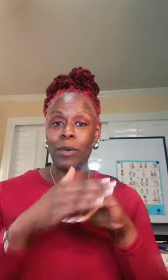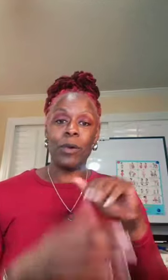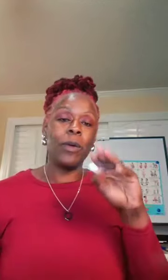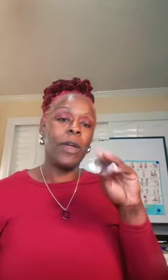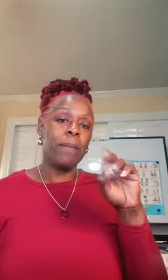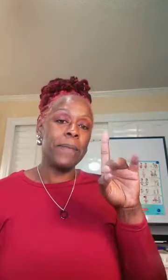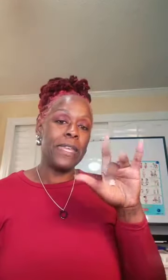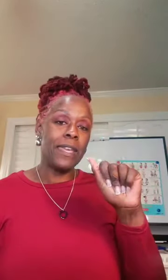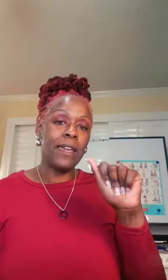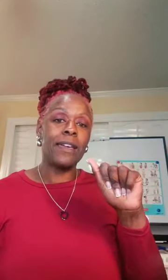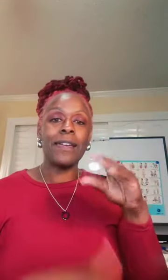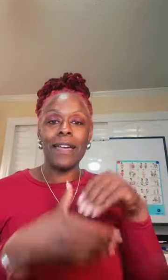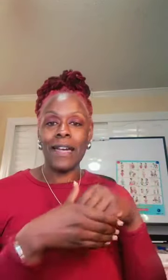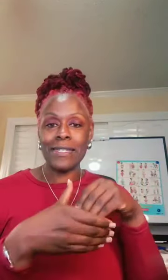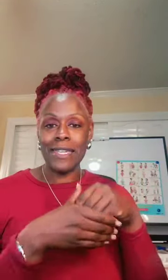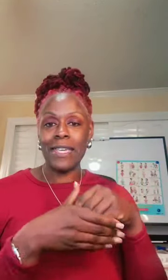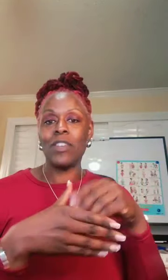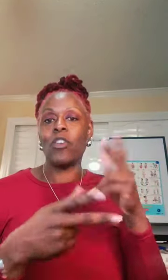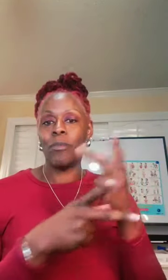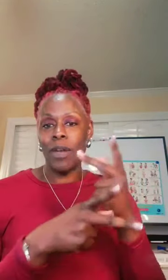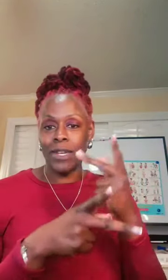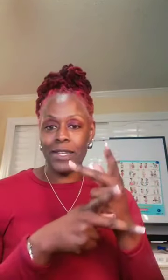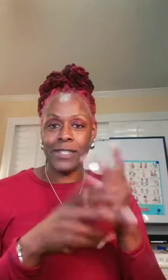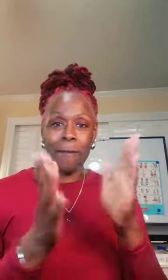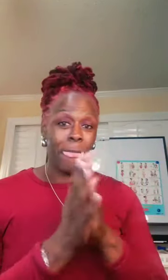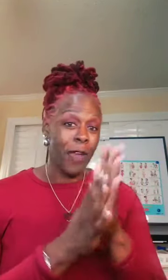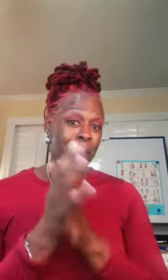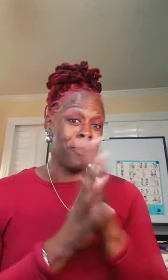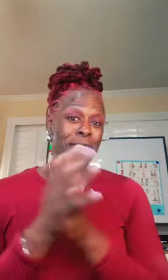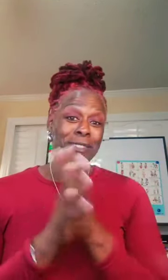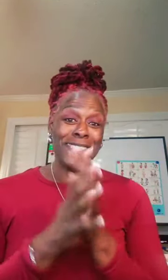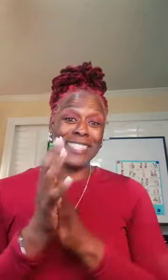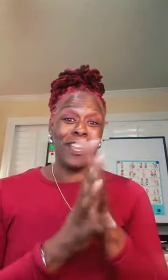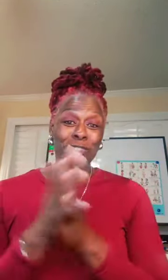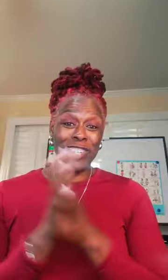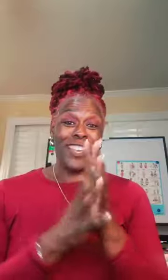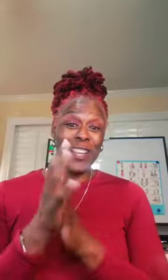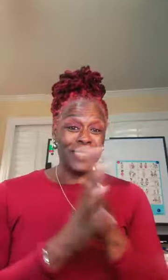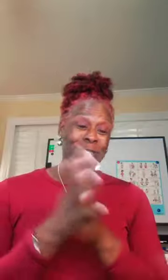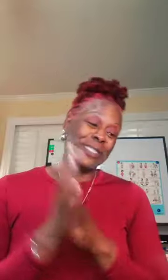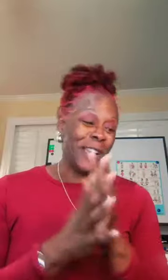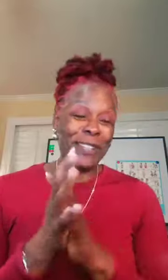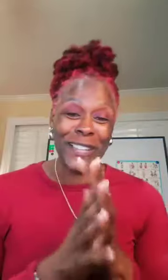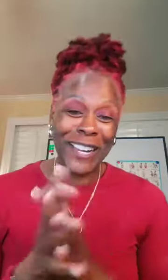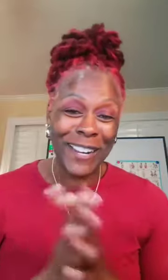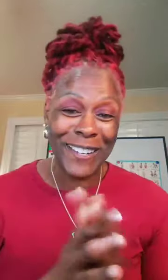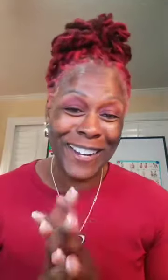accessible media content or products. All right, I'm ready to do this song for you guys. All